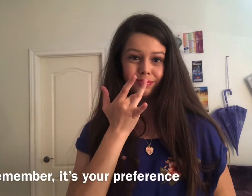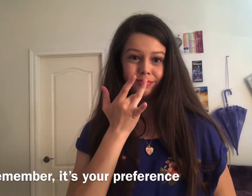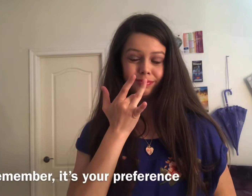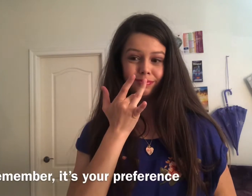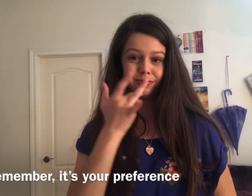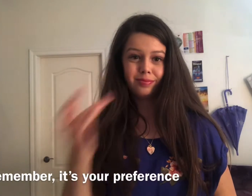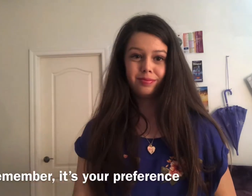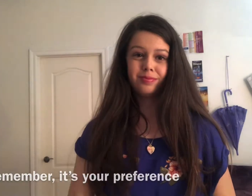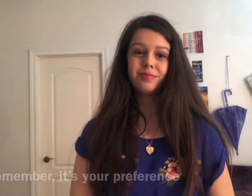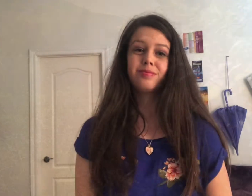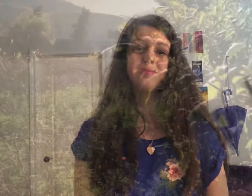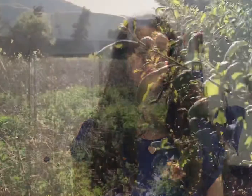preference.